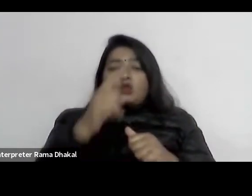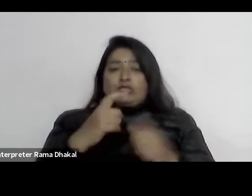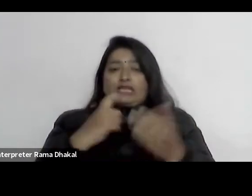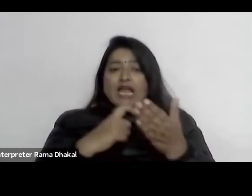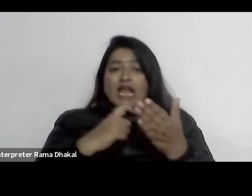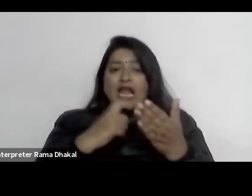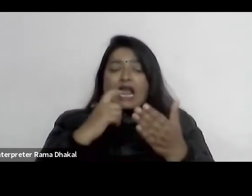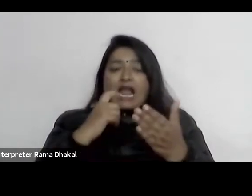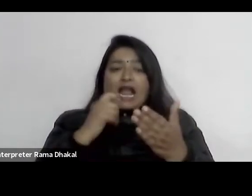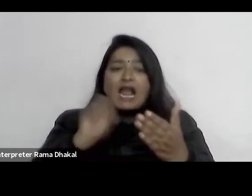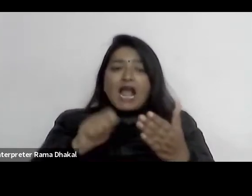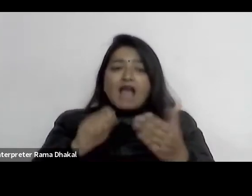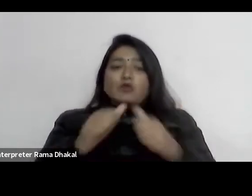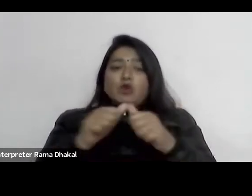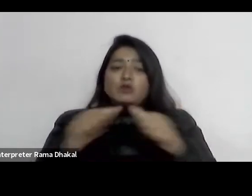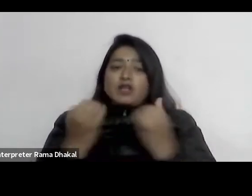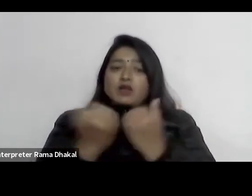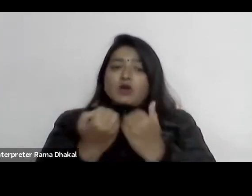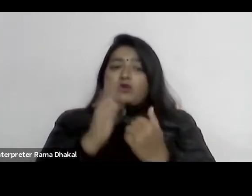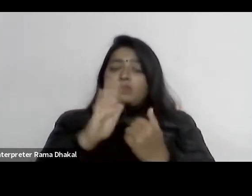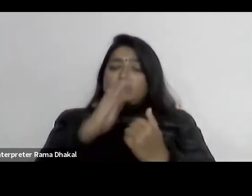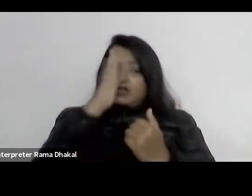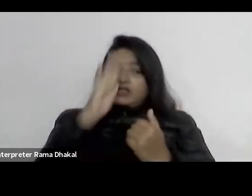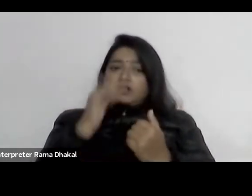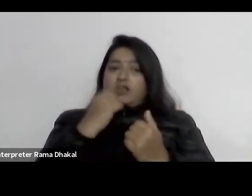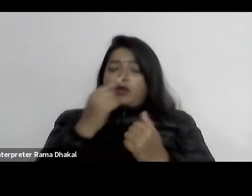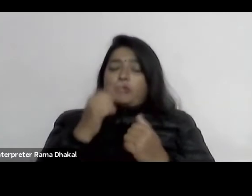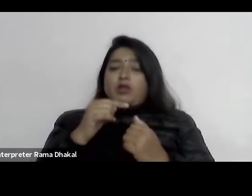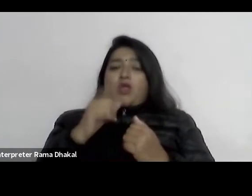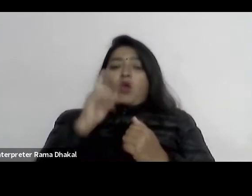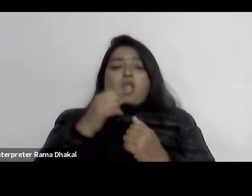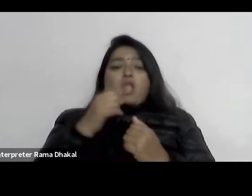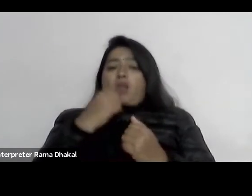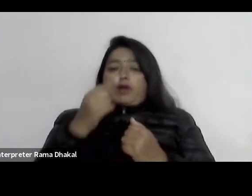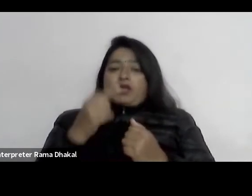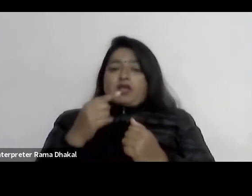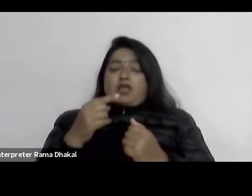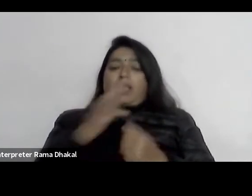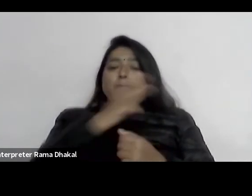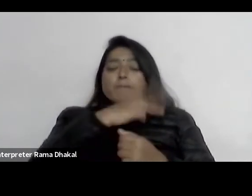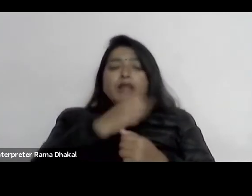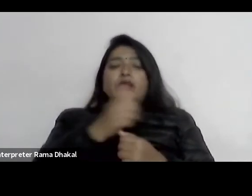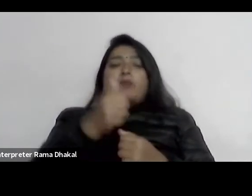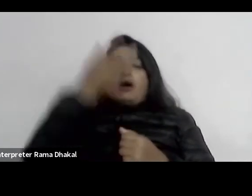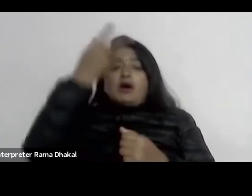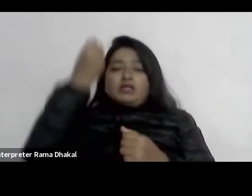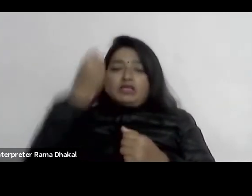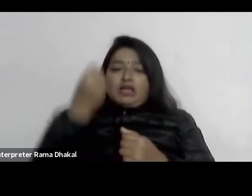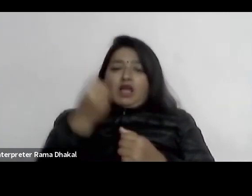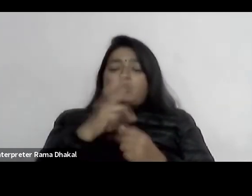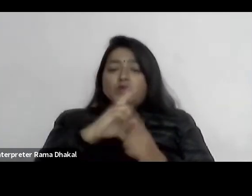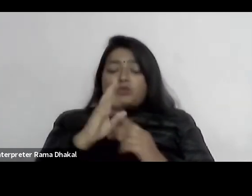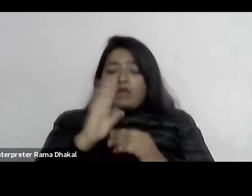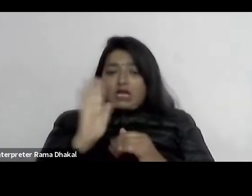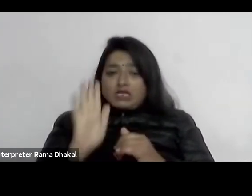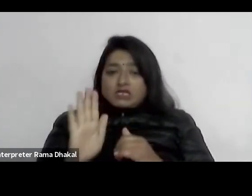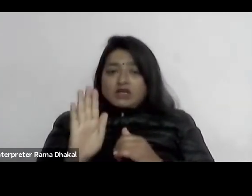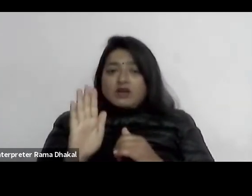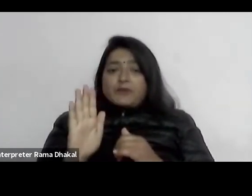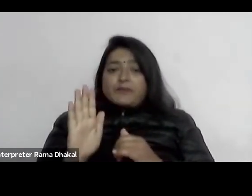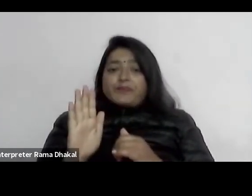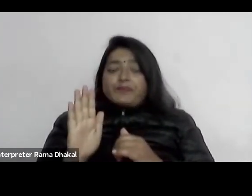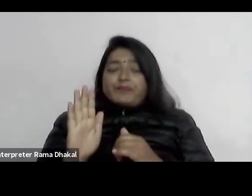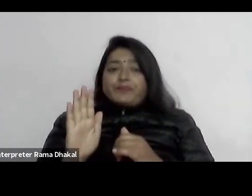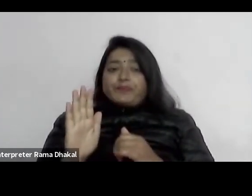And I think unless we reclaim that human rights concern, which